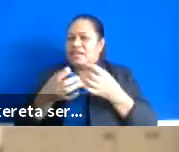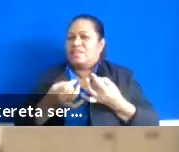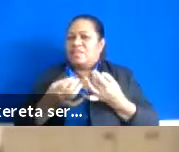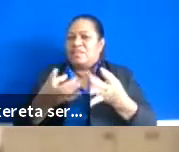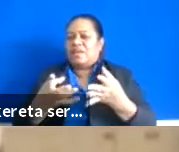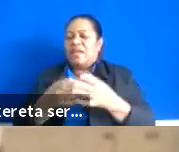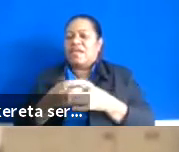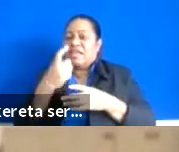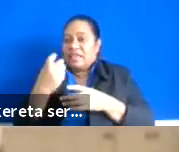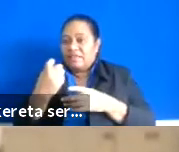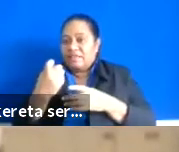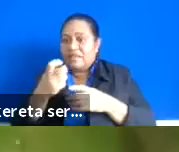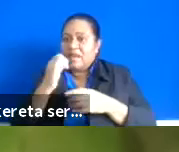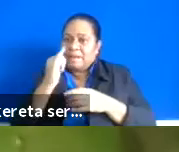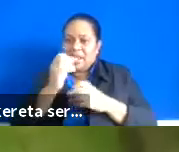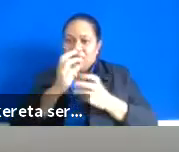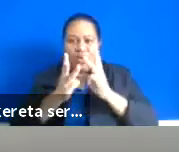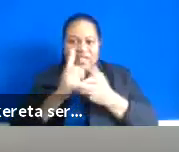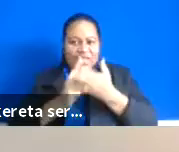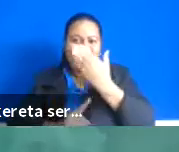forecasted weather pattern.